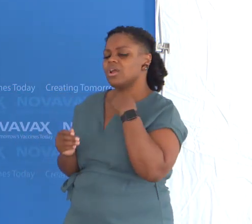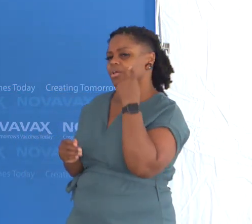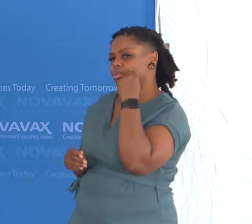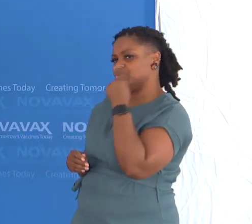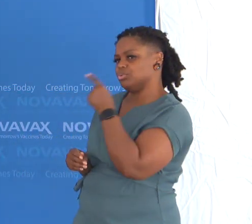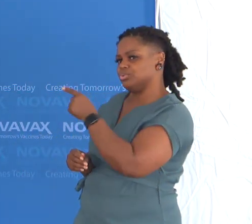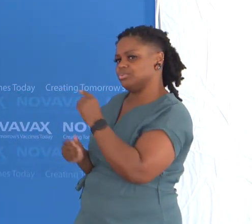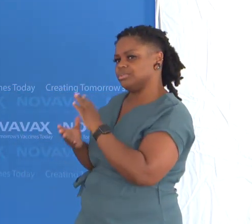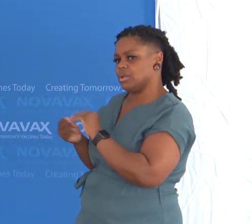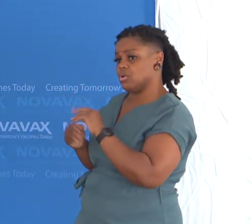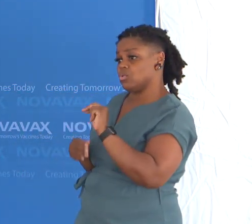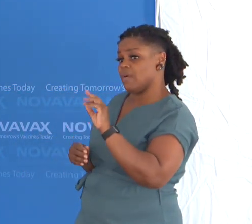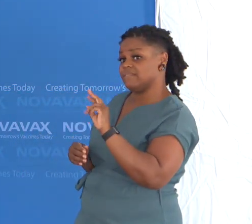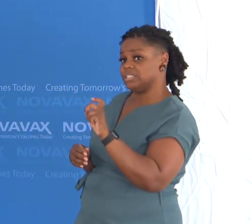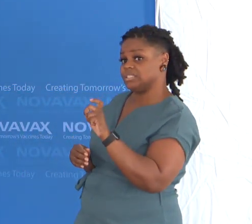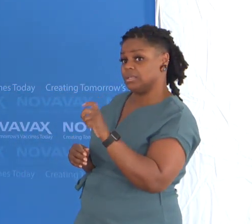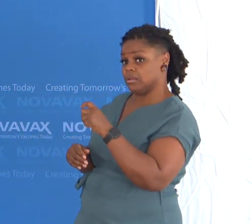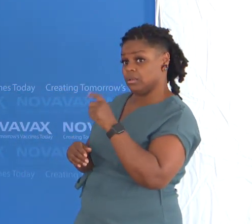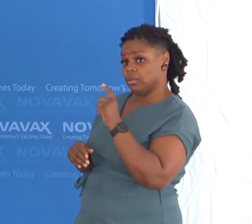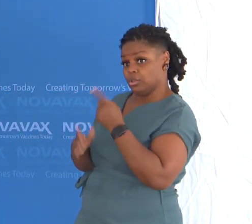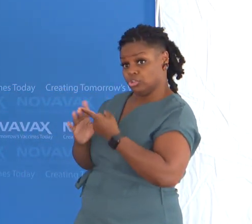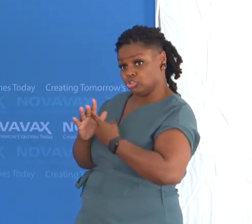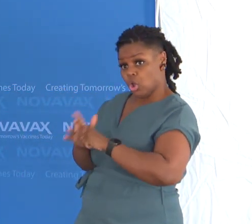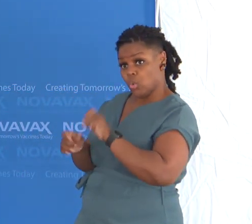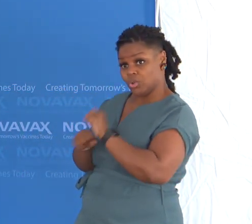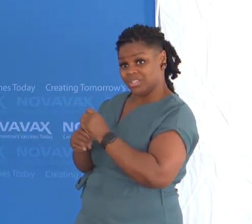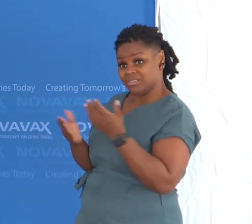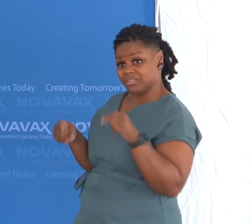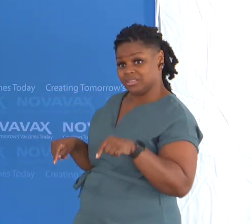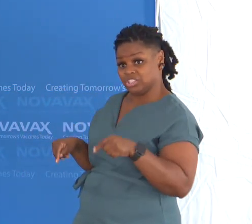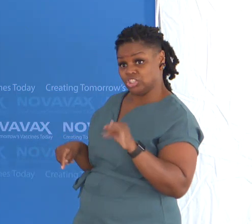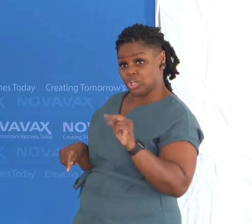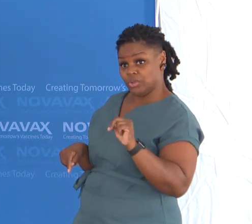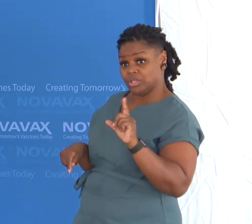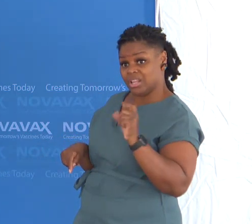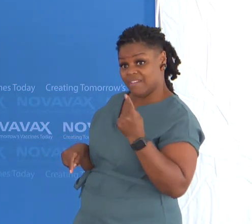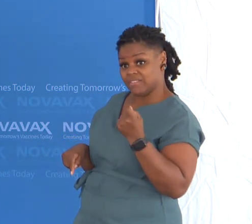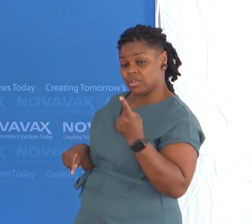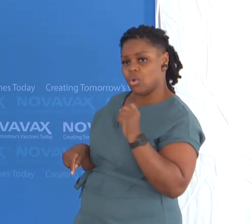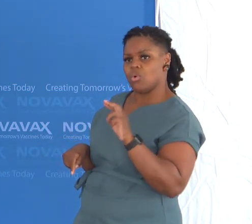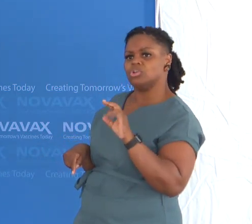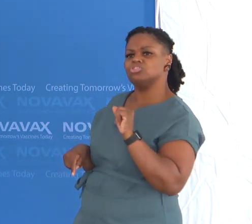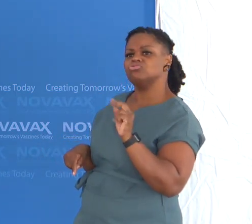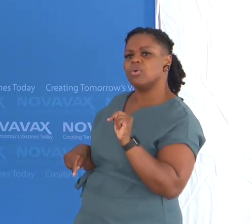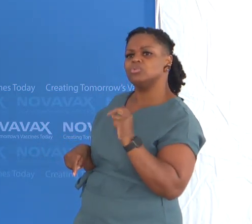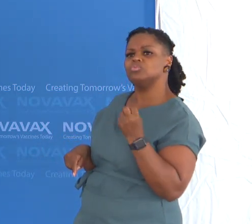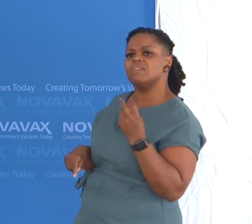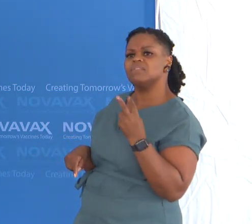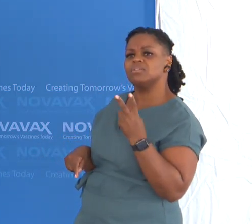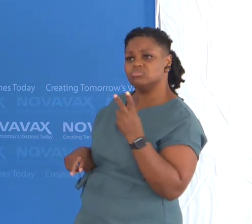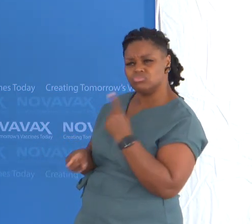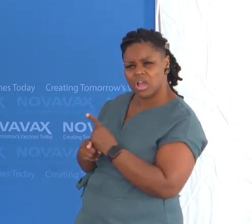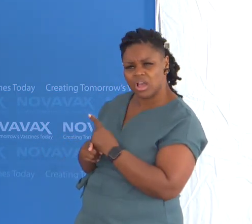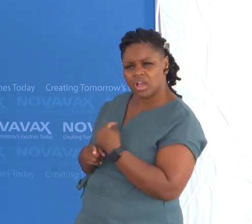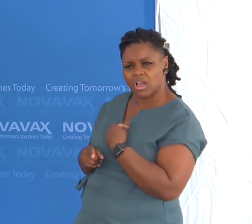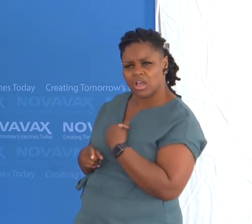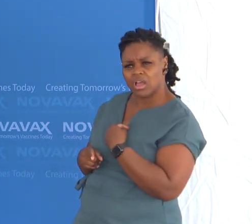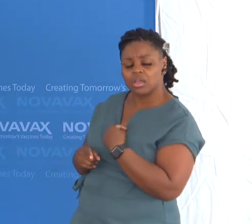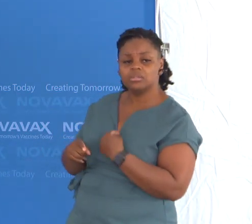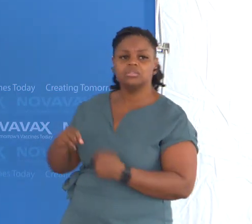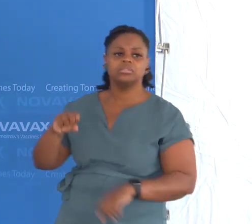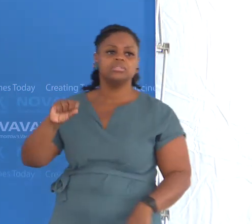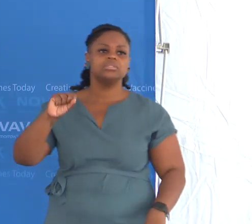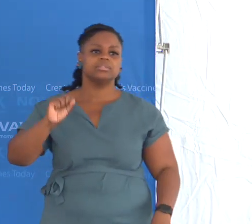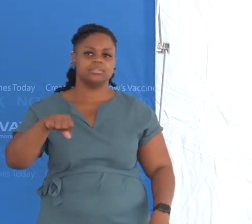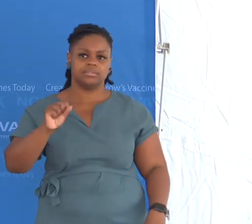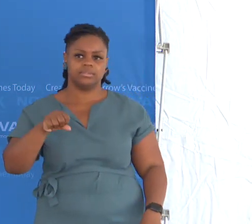Novavax, began working on this in January 11th or 12th? That's when you started this? That's right. Vaccine? Unless you